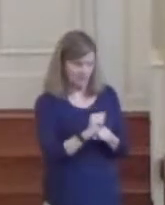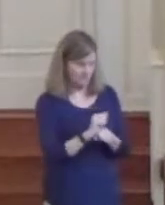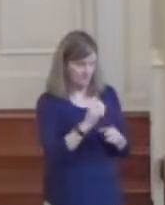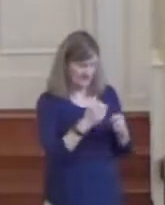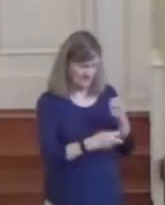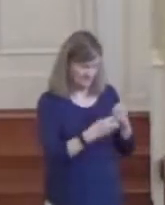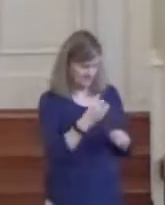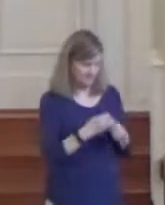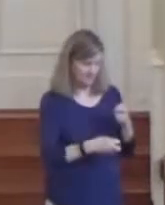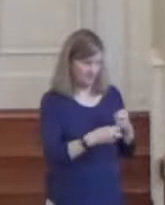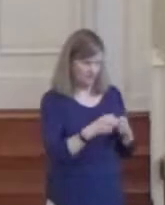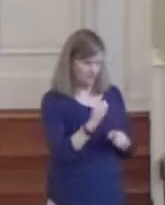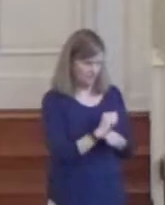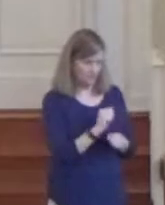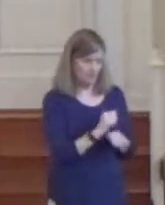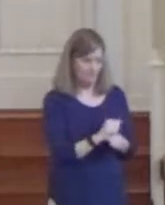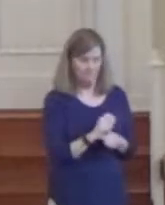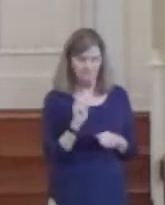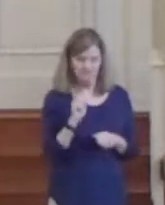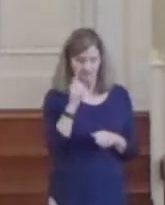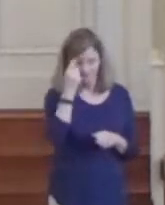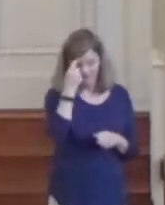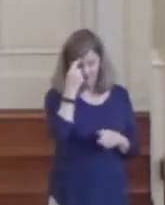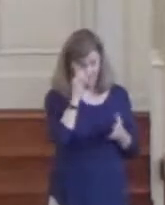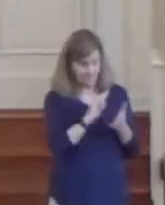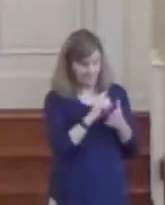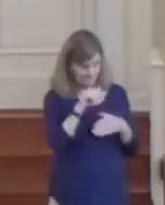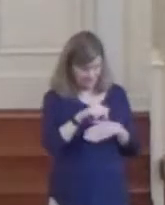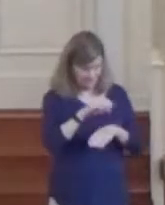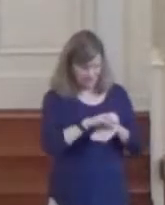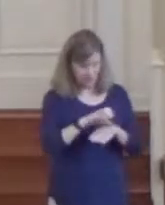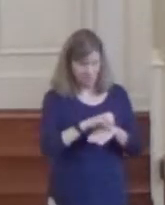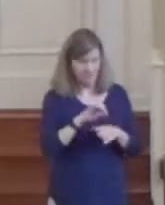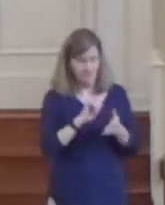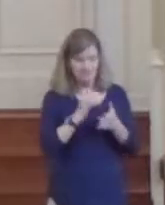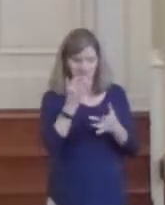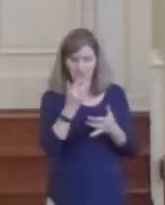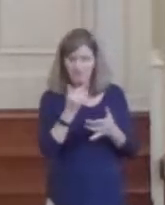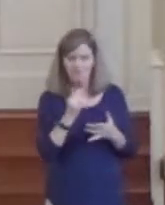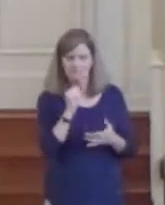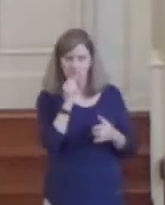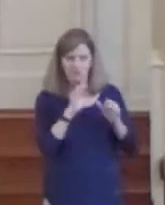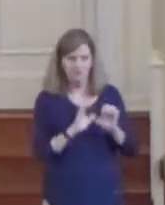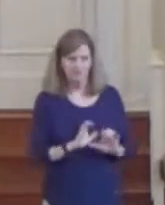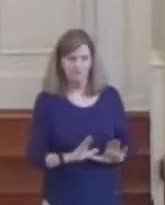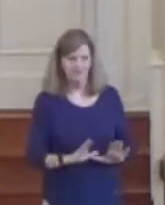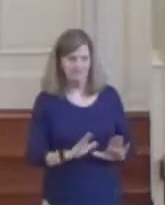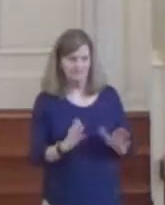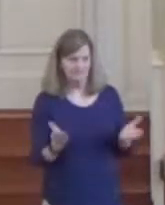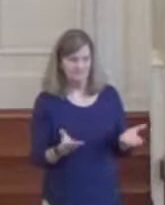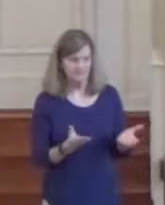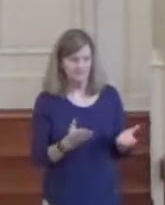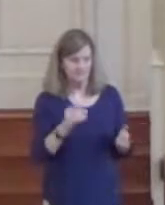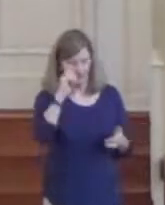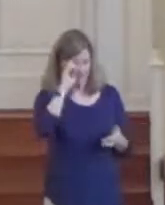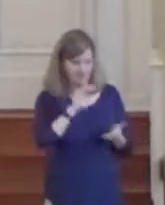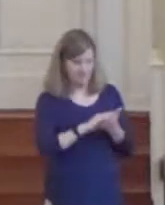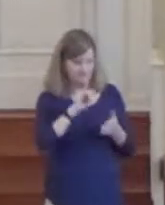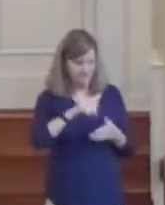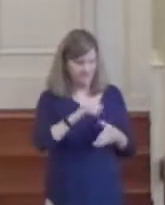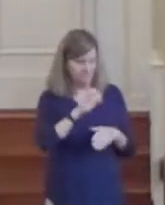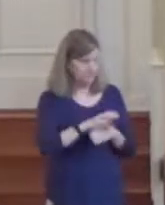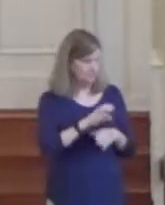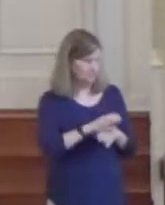difficult labor. And I think that this church, and this is why I'm so blessed to be here and serve as pastor, I believe that this